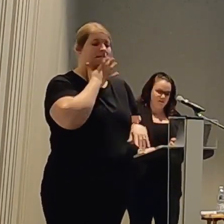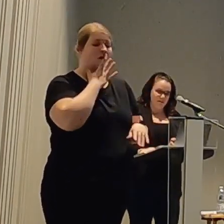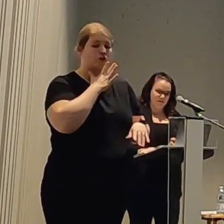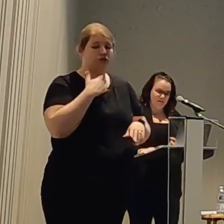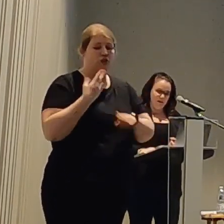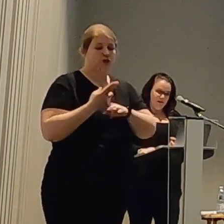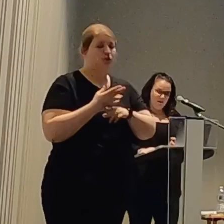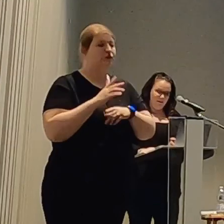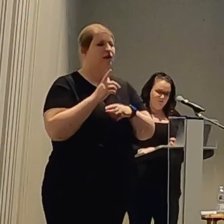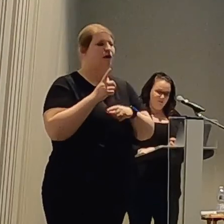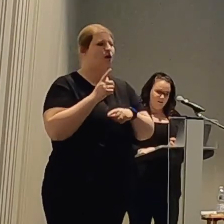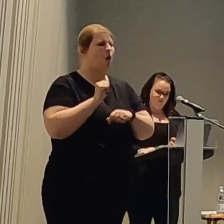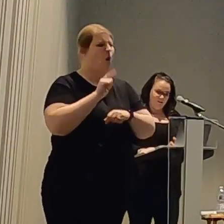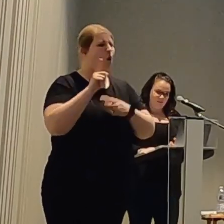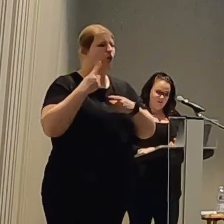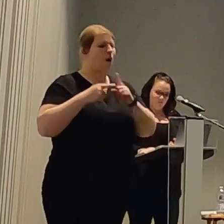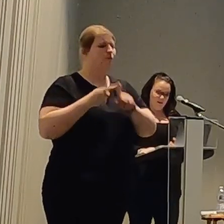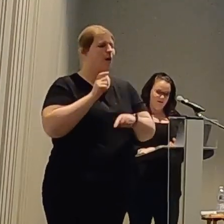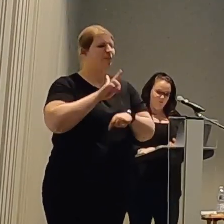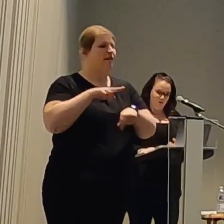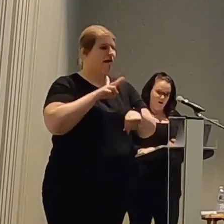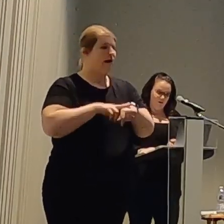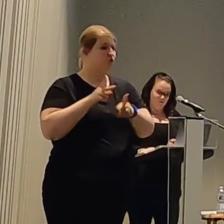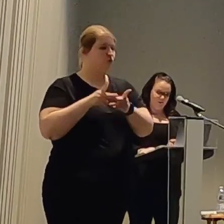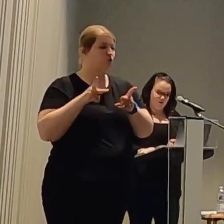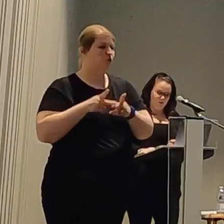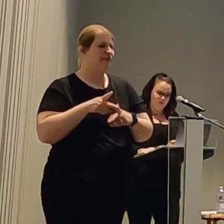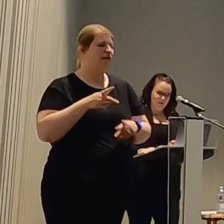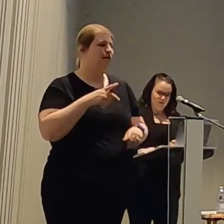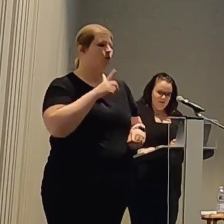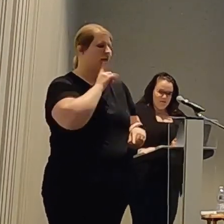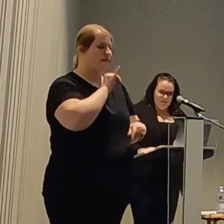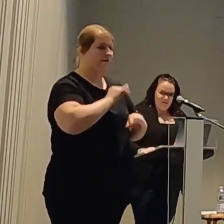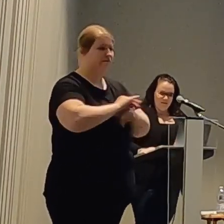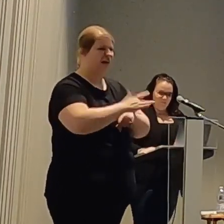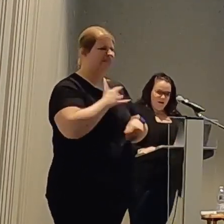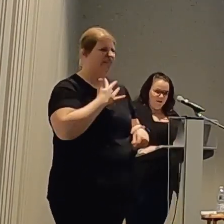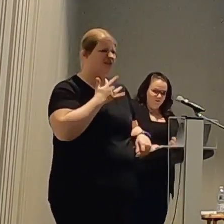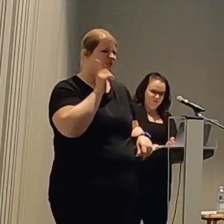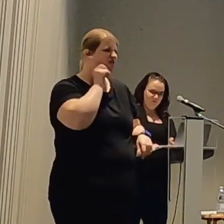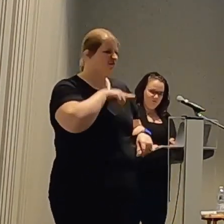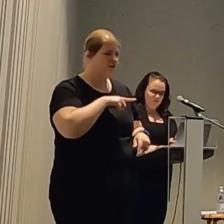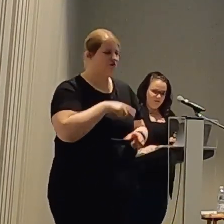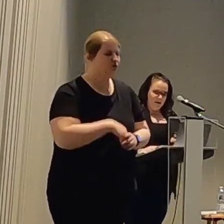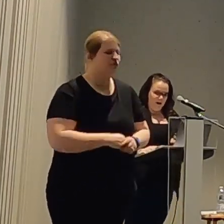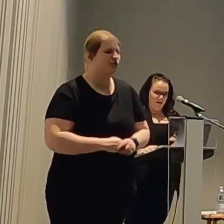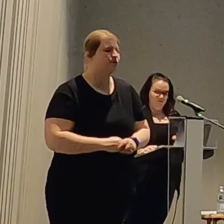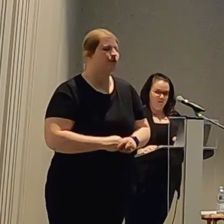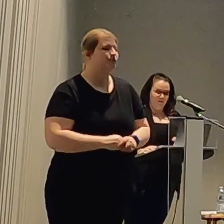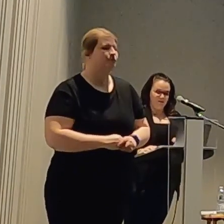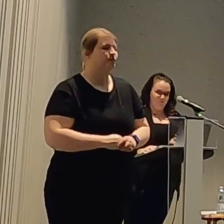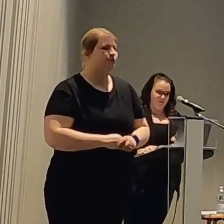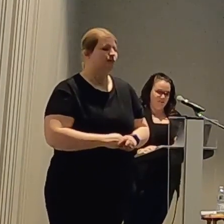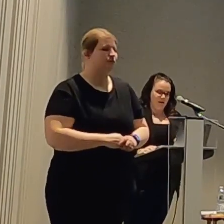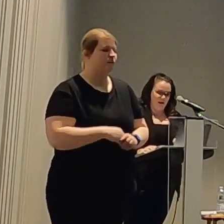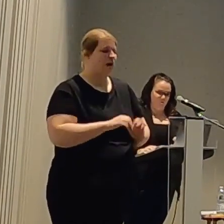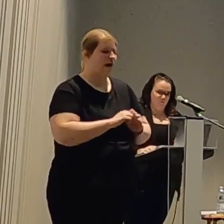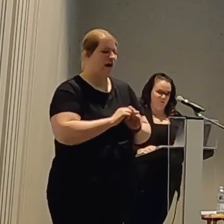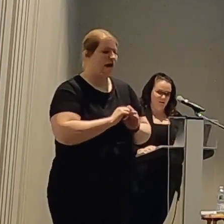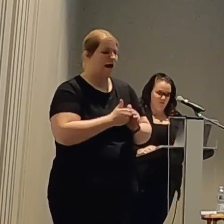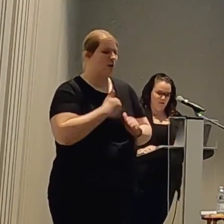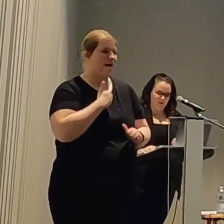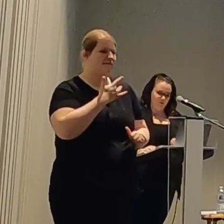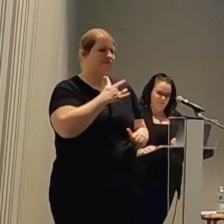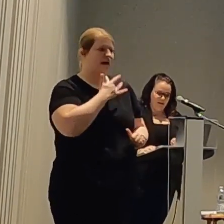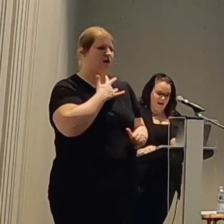natural sources, the effect feels to me more artificial, somehow to how I felt about the time